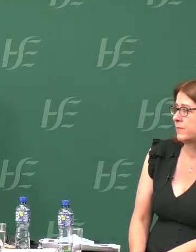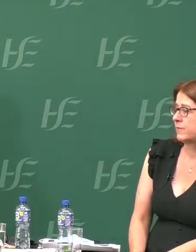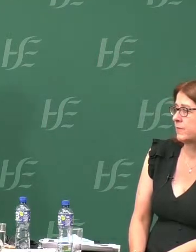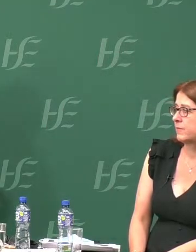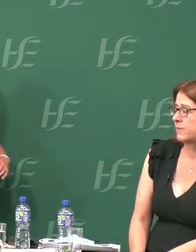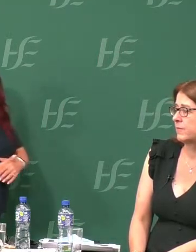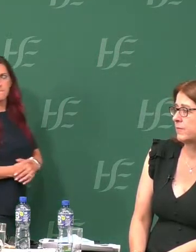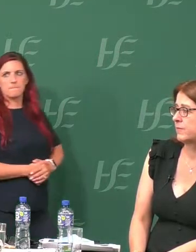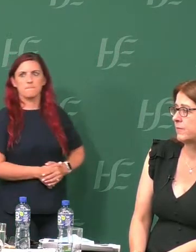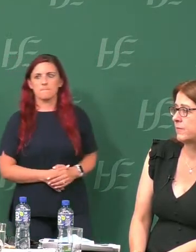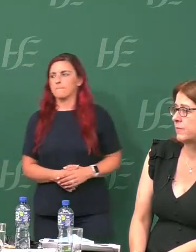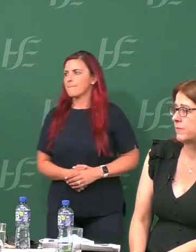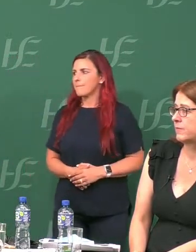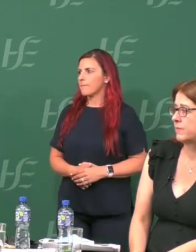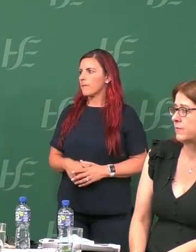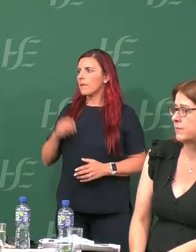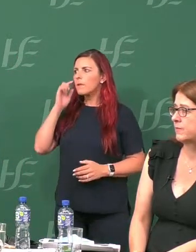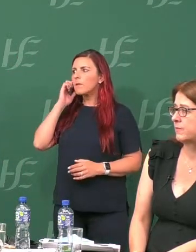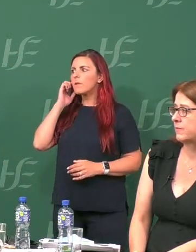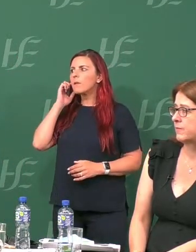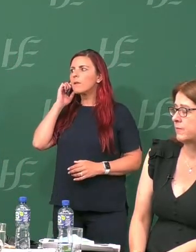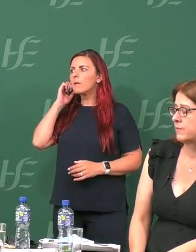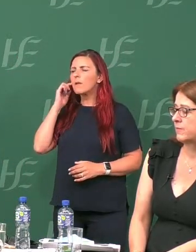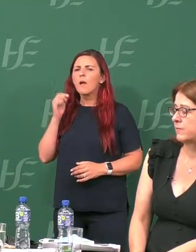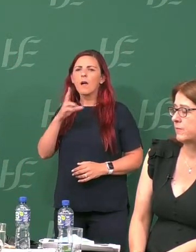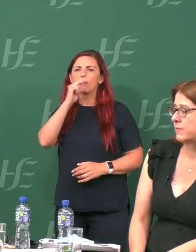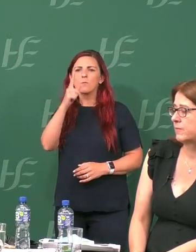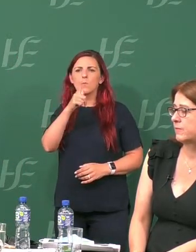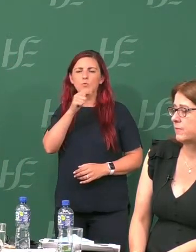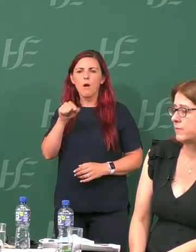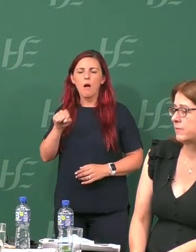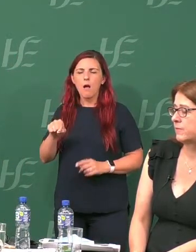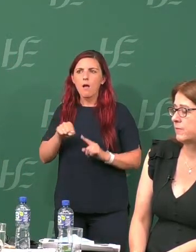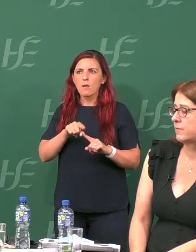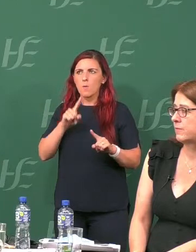Excuse me. Paul O'Donoghue from Newstalk.